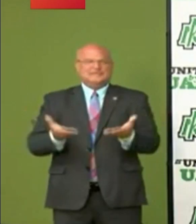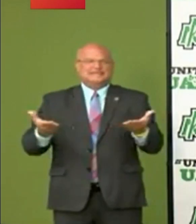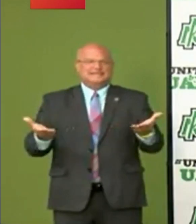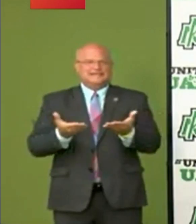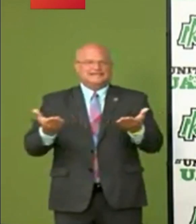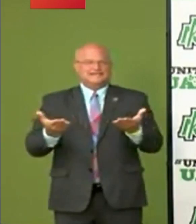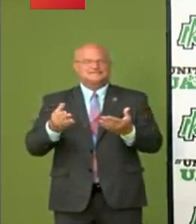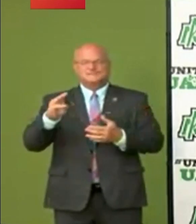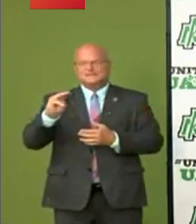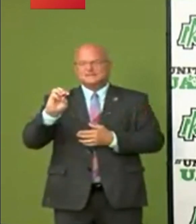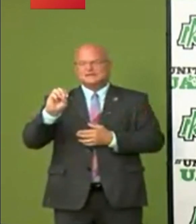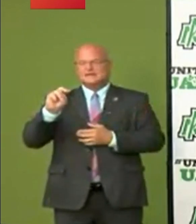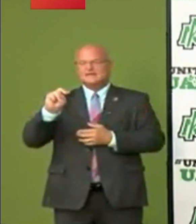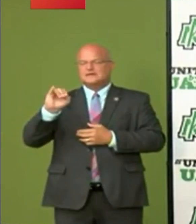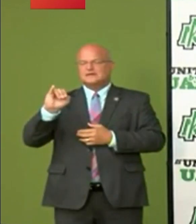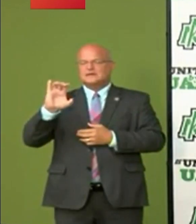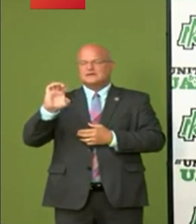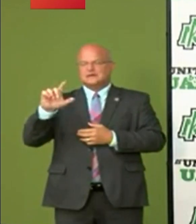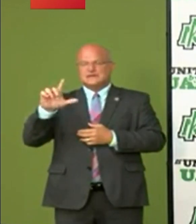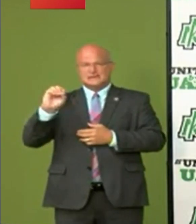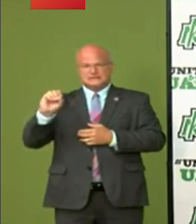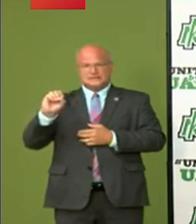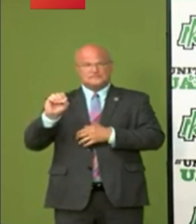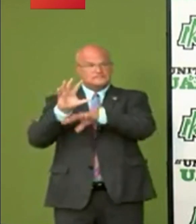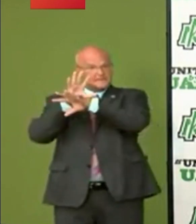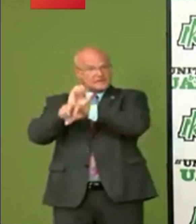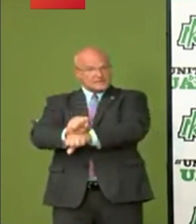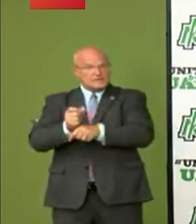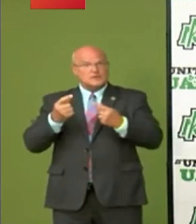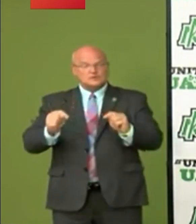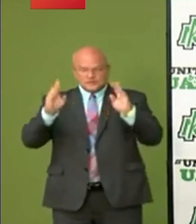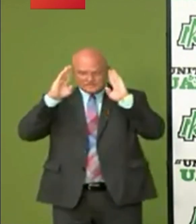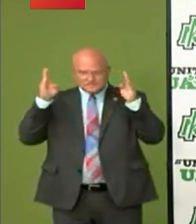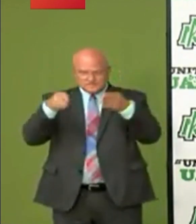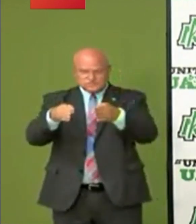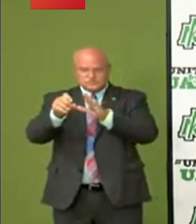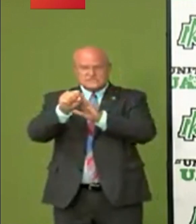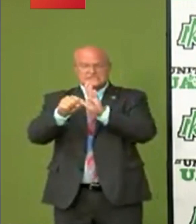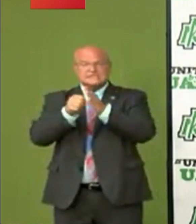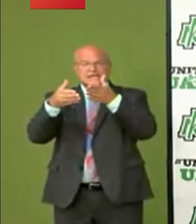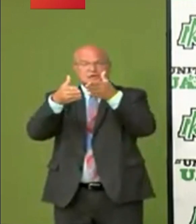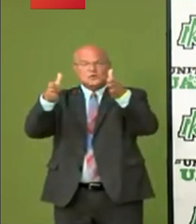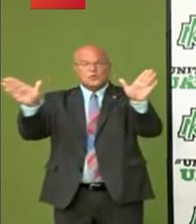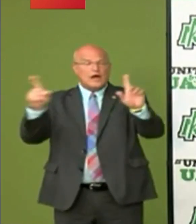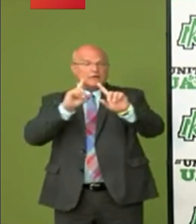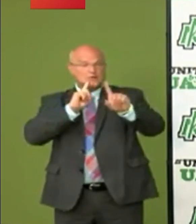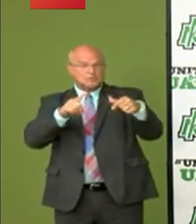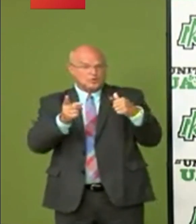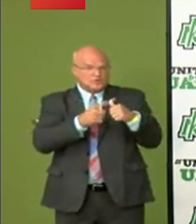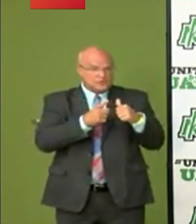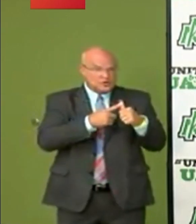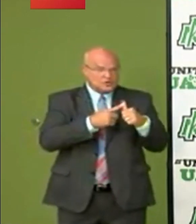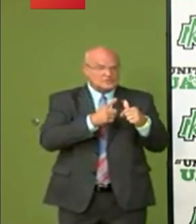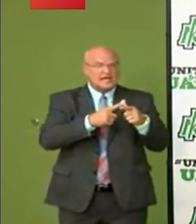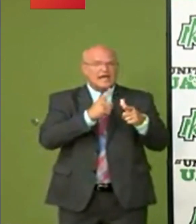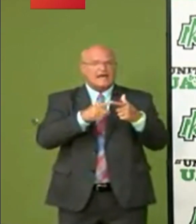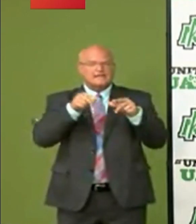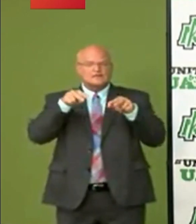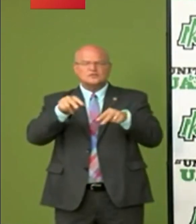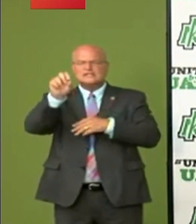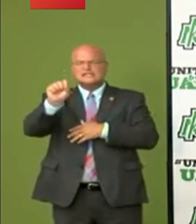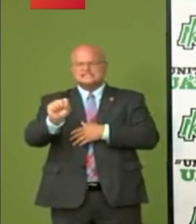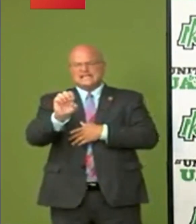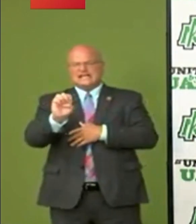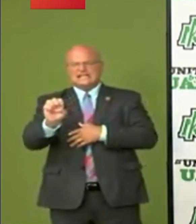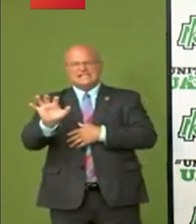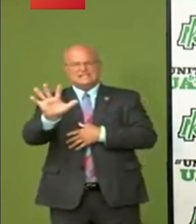in Monticello. And as our custom, we always try to focus on the statewide report first, and then look at the Southeast